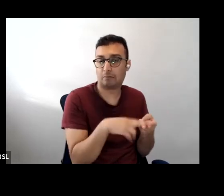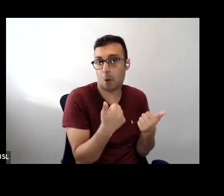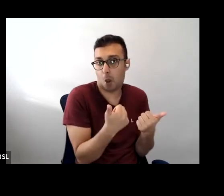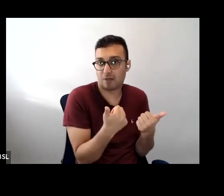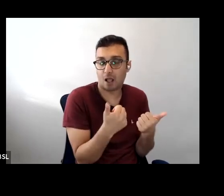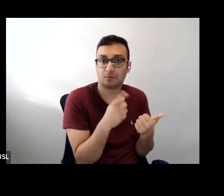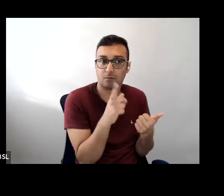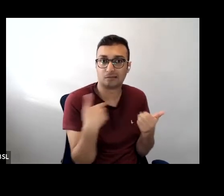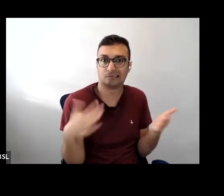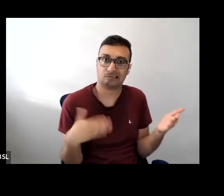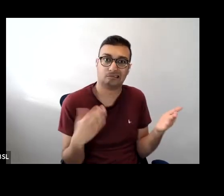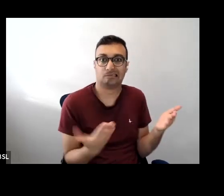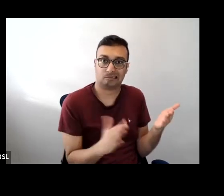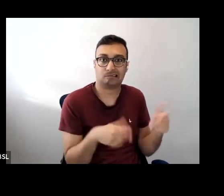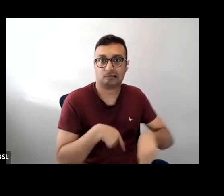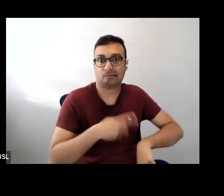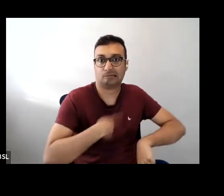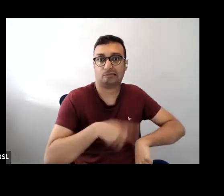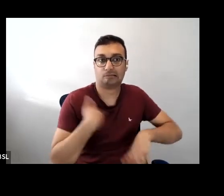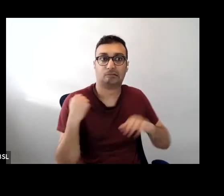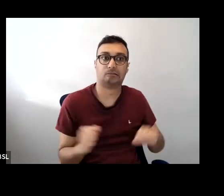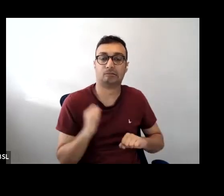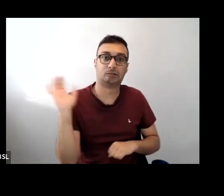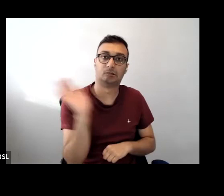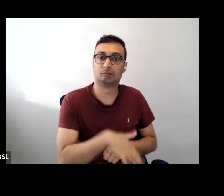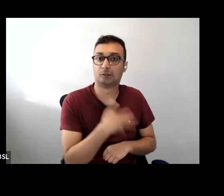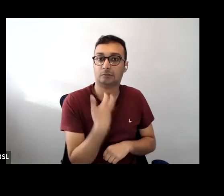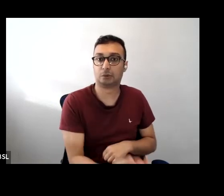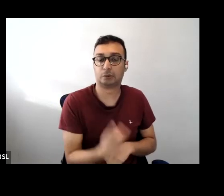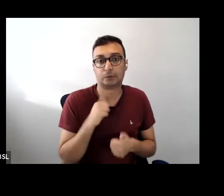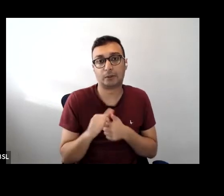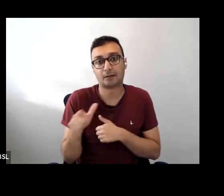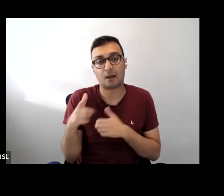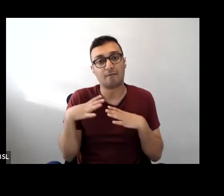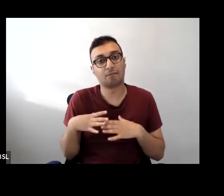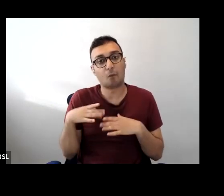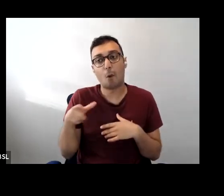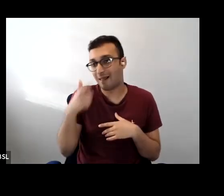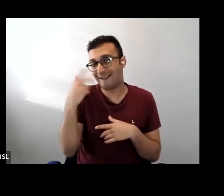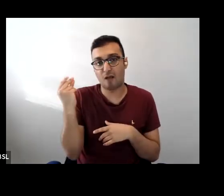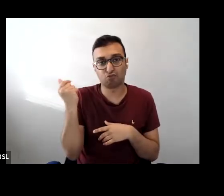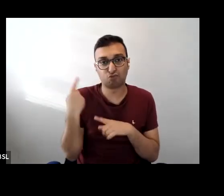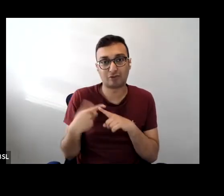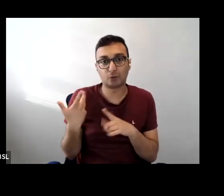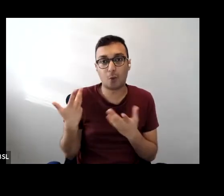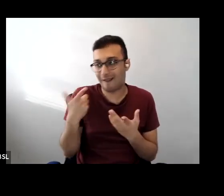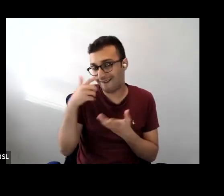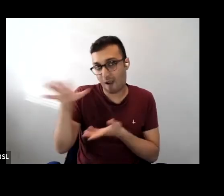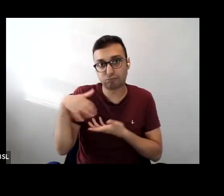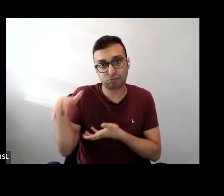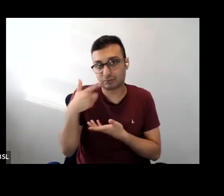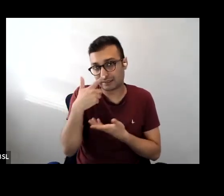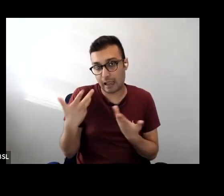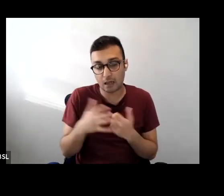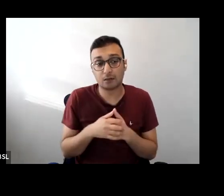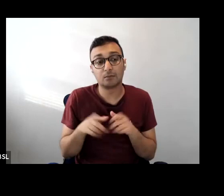much faster. We often saw many examples of customization. So actually through informal markets, people are able to customize